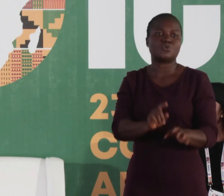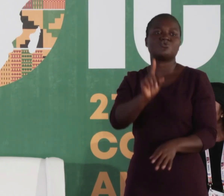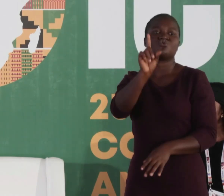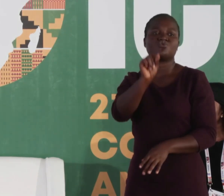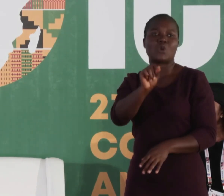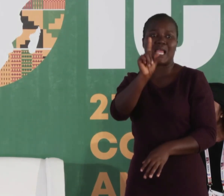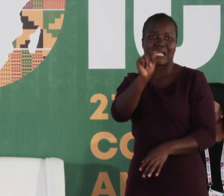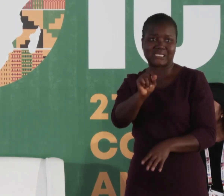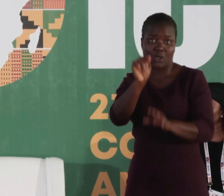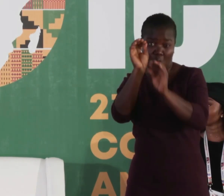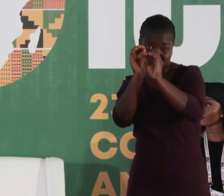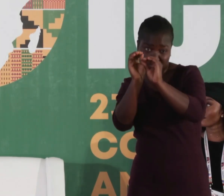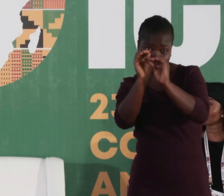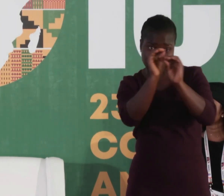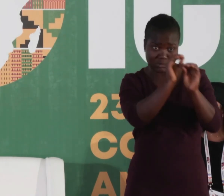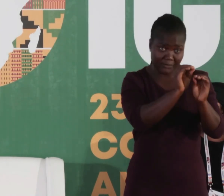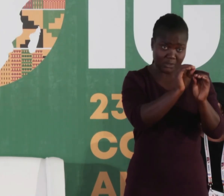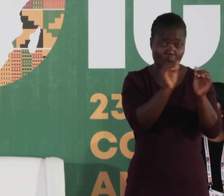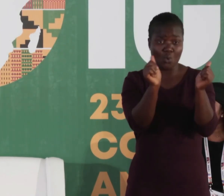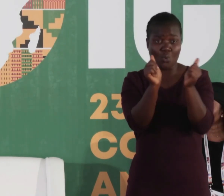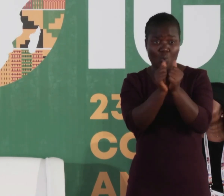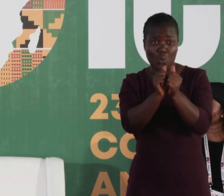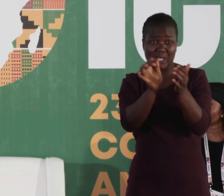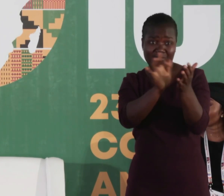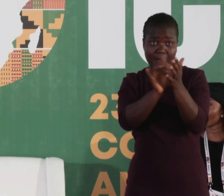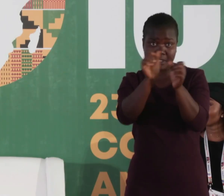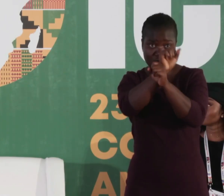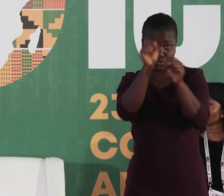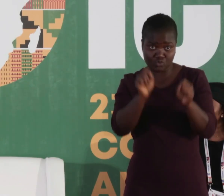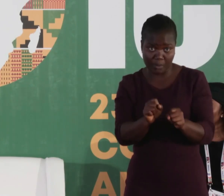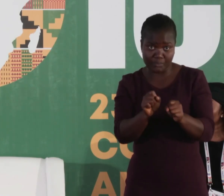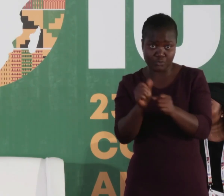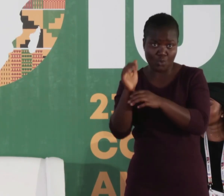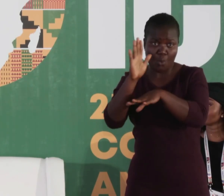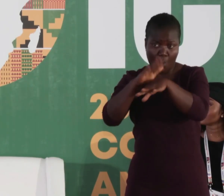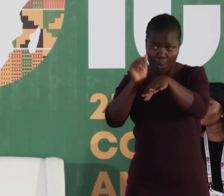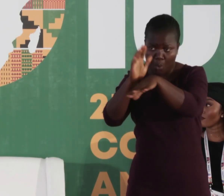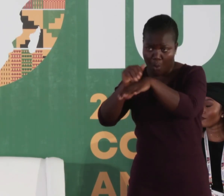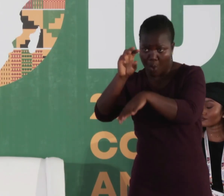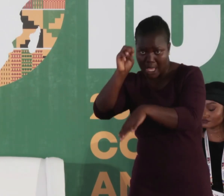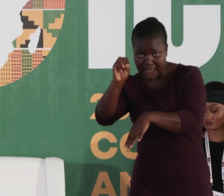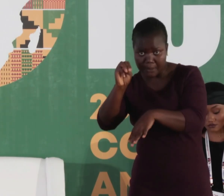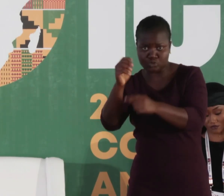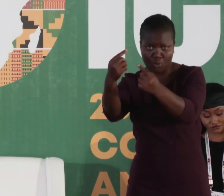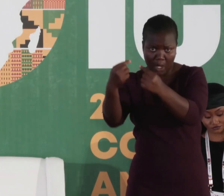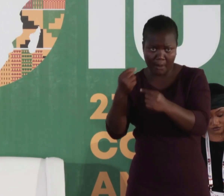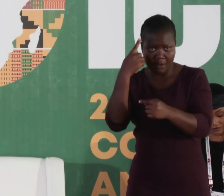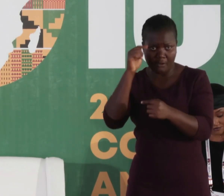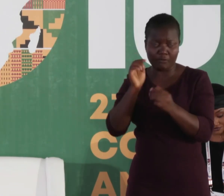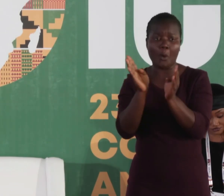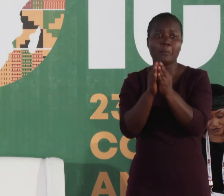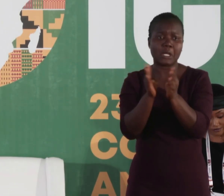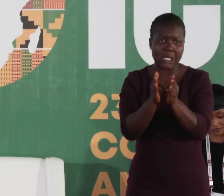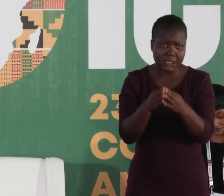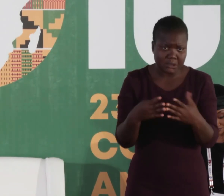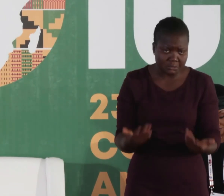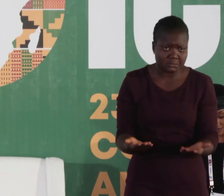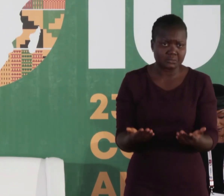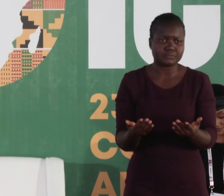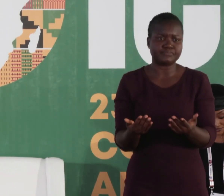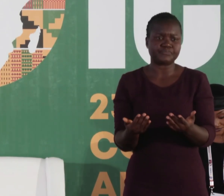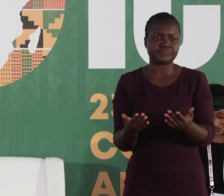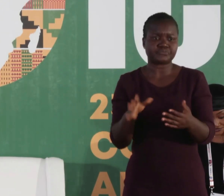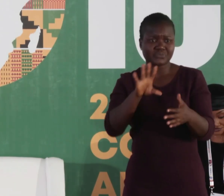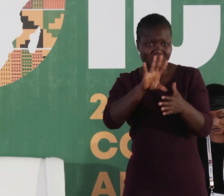at pharmacies, held 7 advisory board meetings quarterly from the study inception to the end. Then